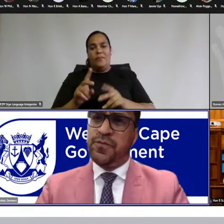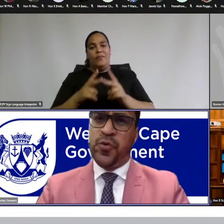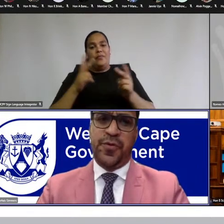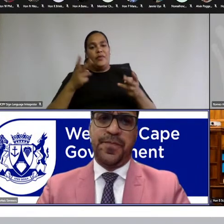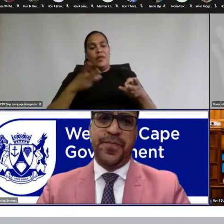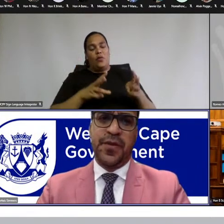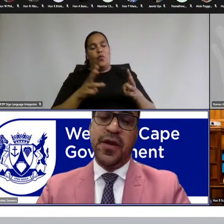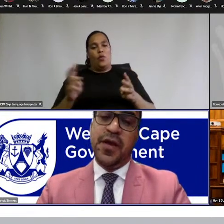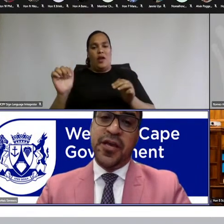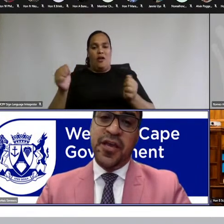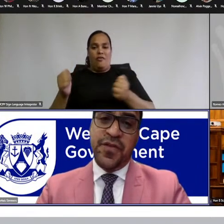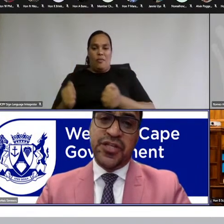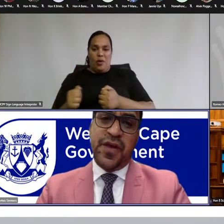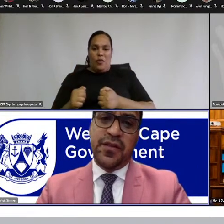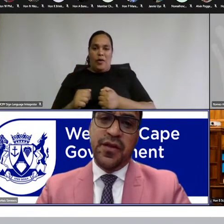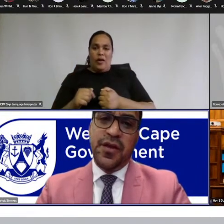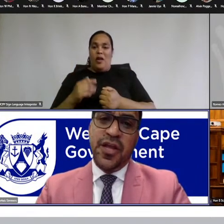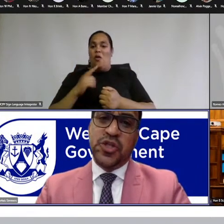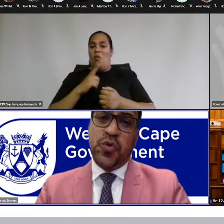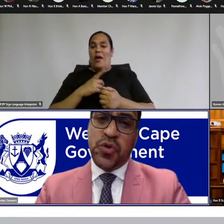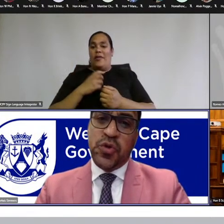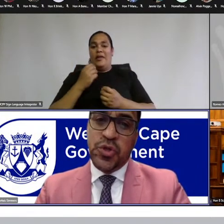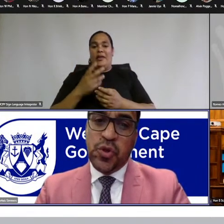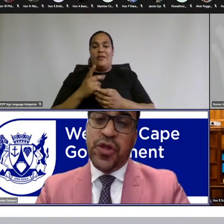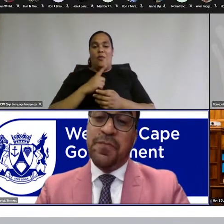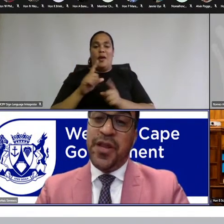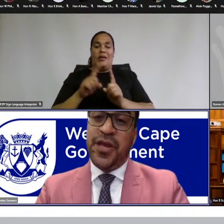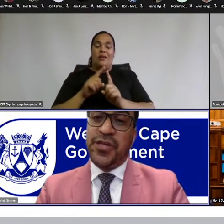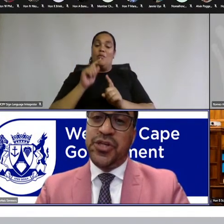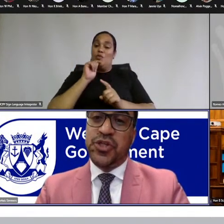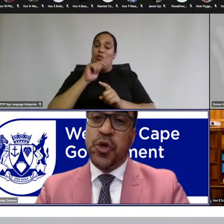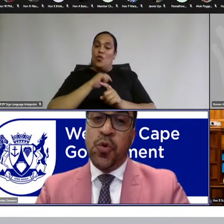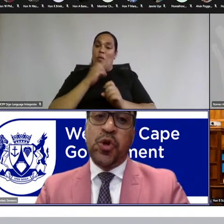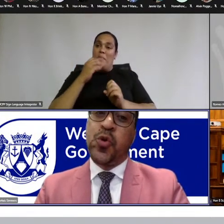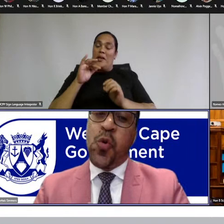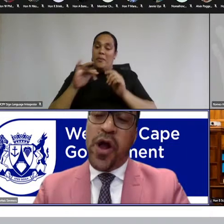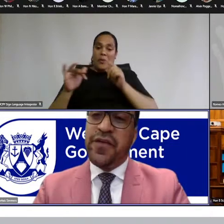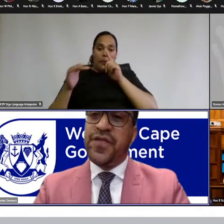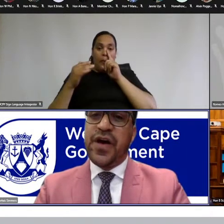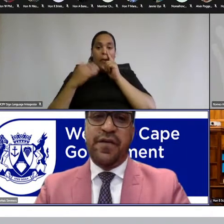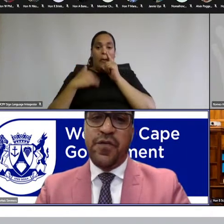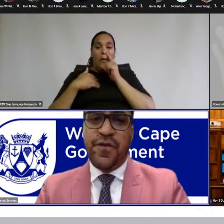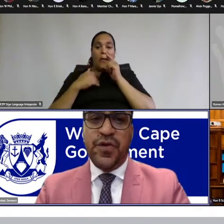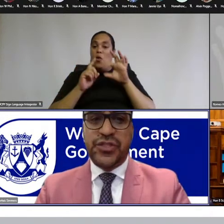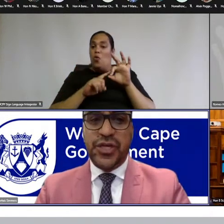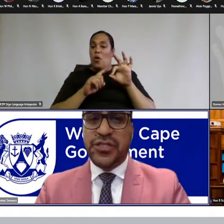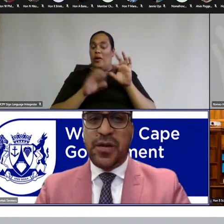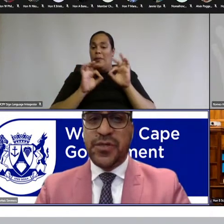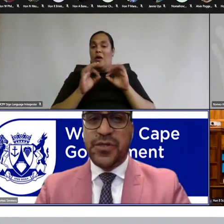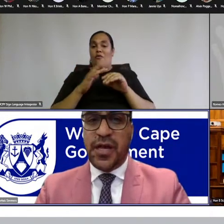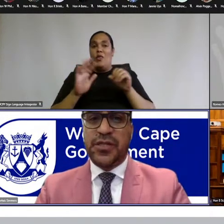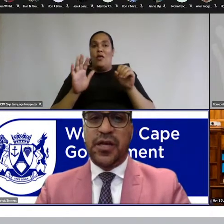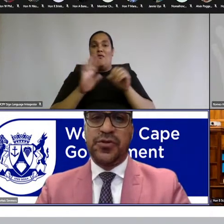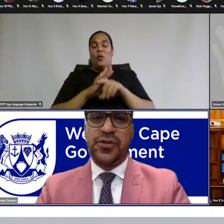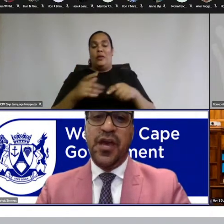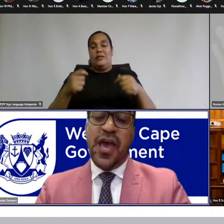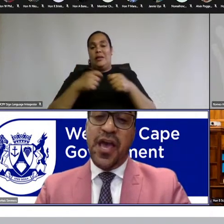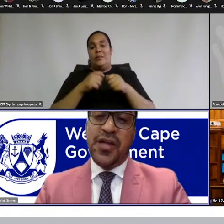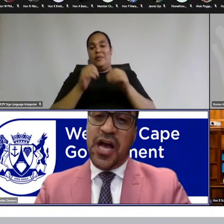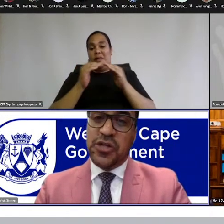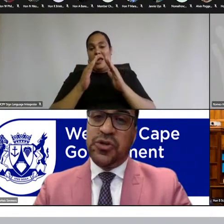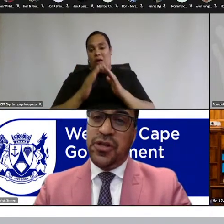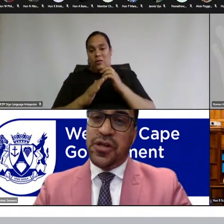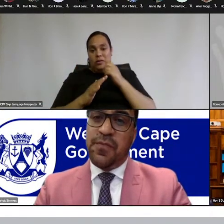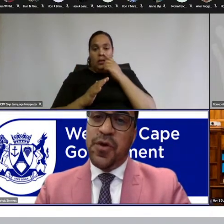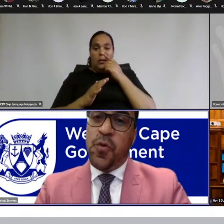forms of employment. Given this fact, it is also true that many residents would not qualify for a fully state-subsidized house,